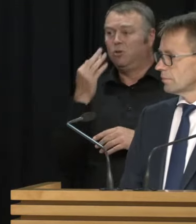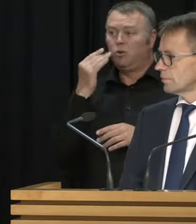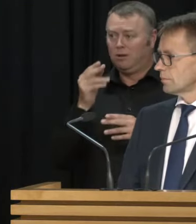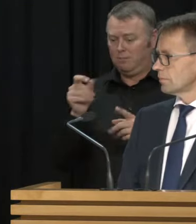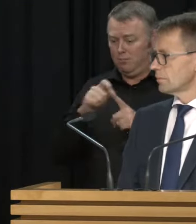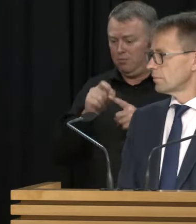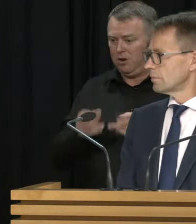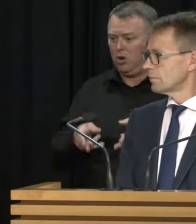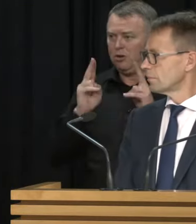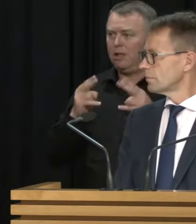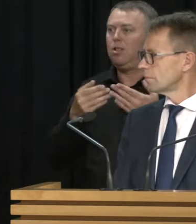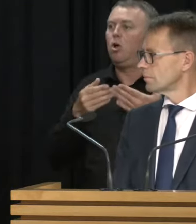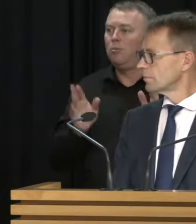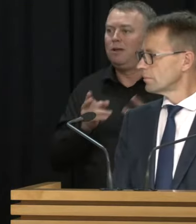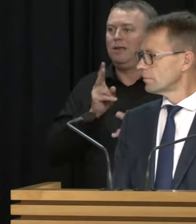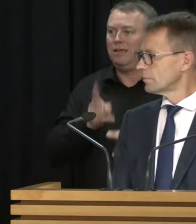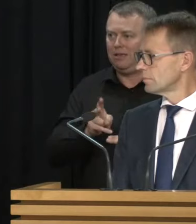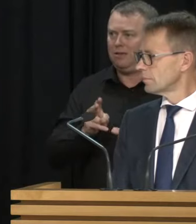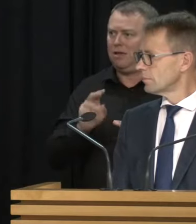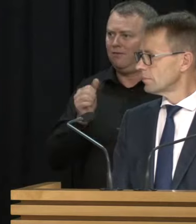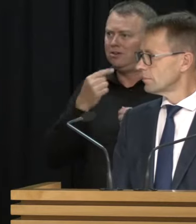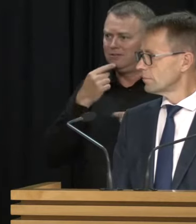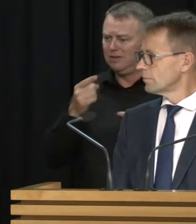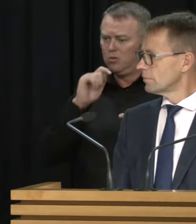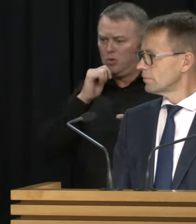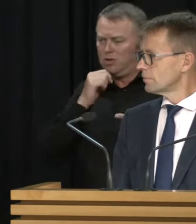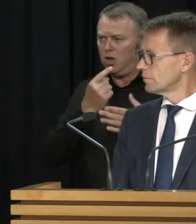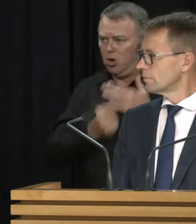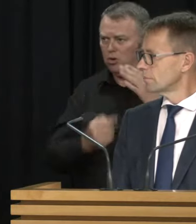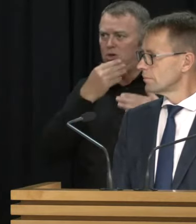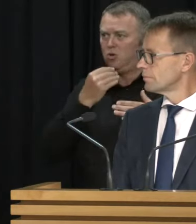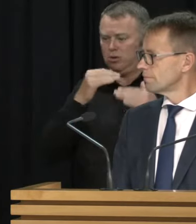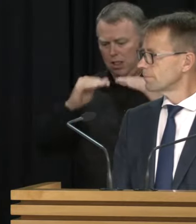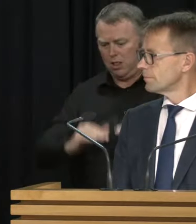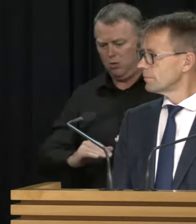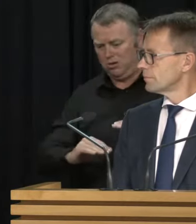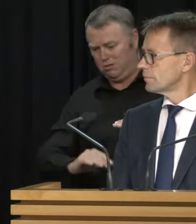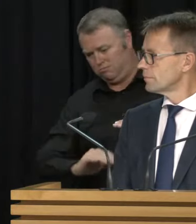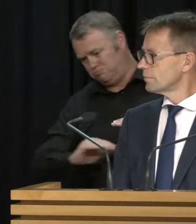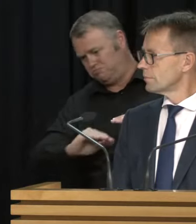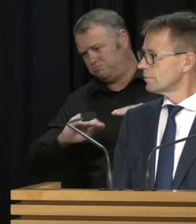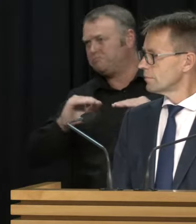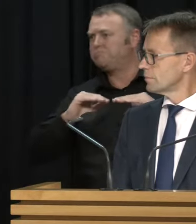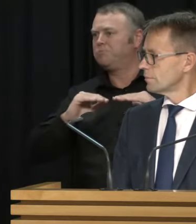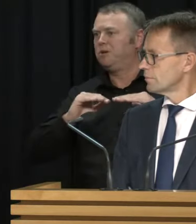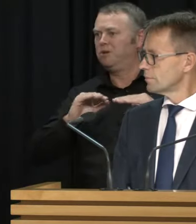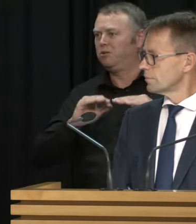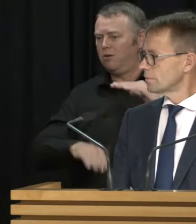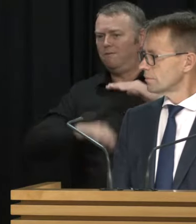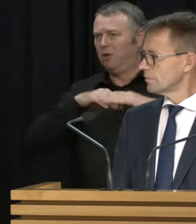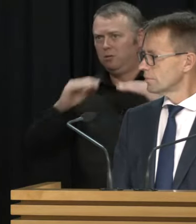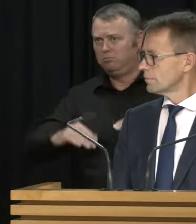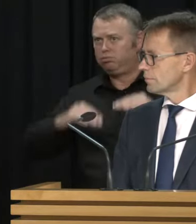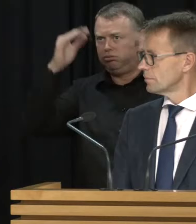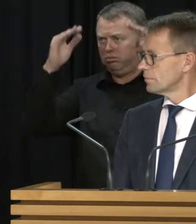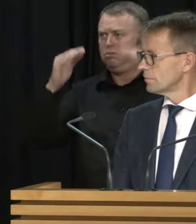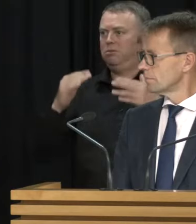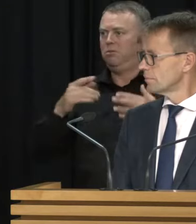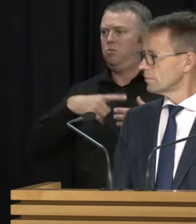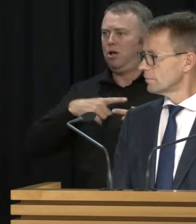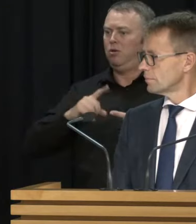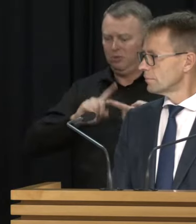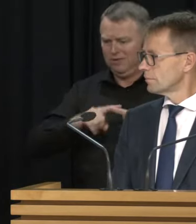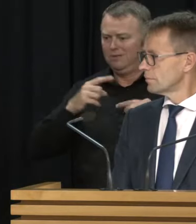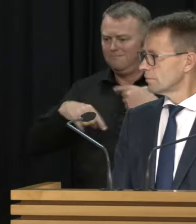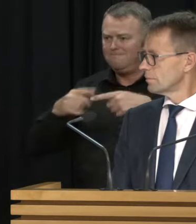done on the air quality systems, and so that work is still ongoing at the moment. We won't fill the place up completely until we're